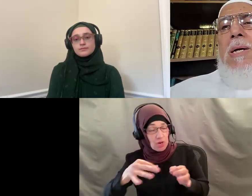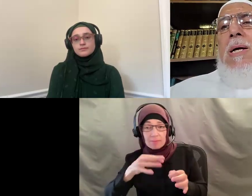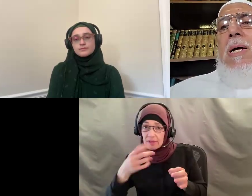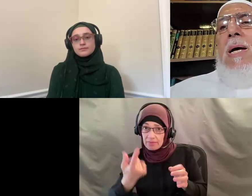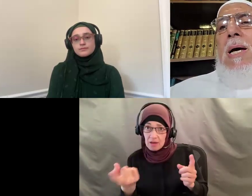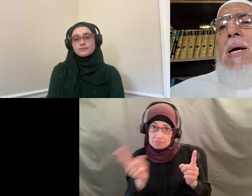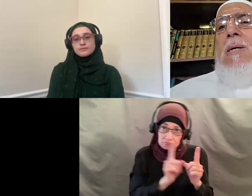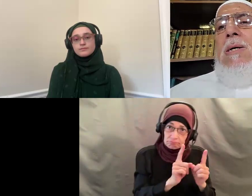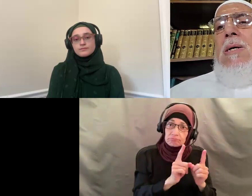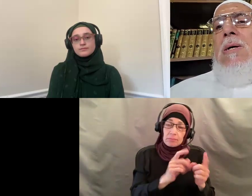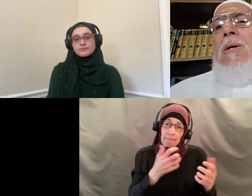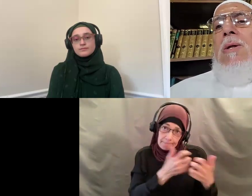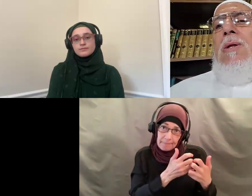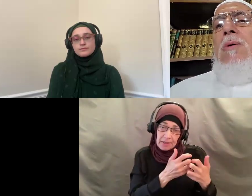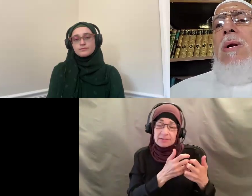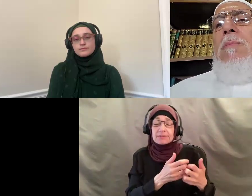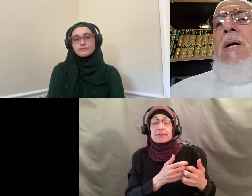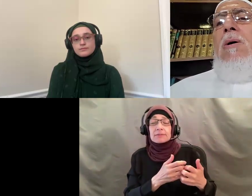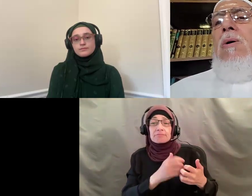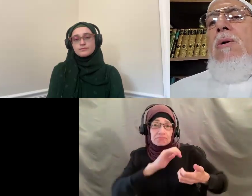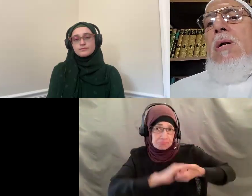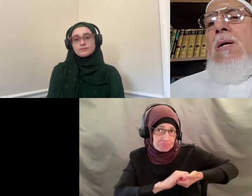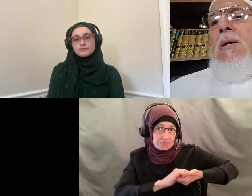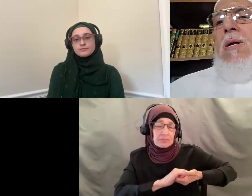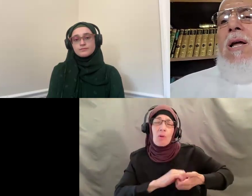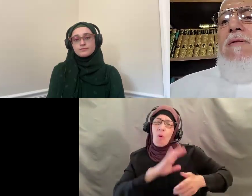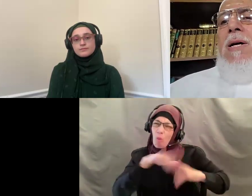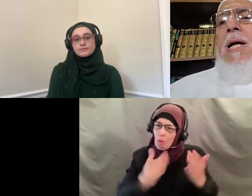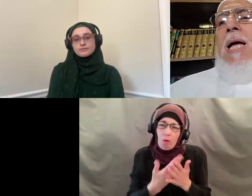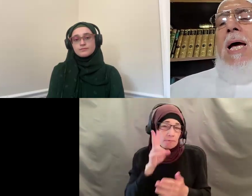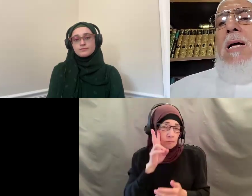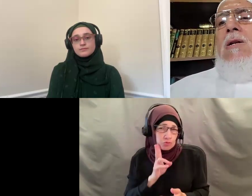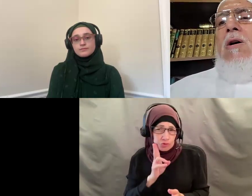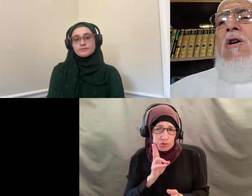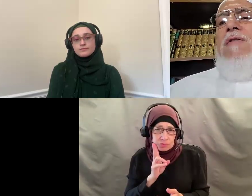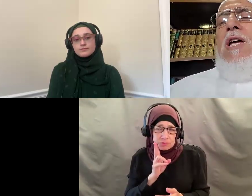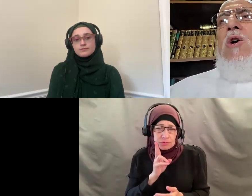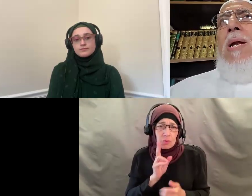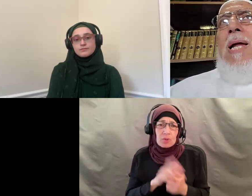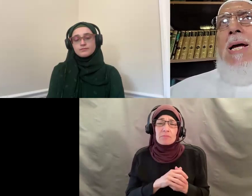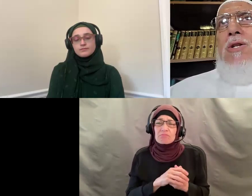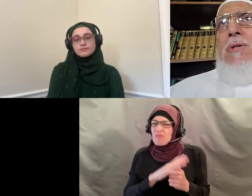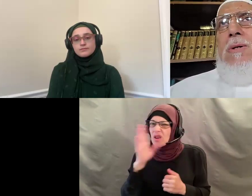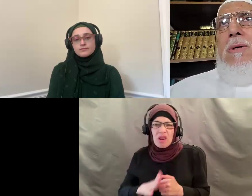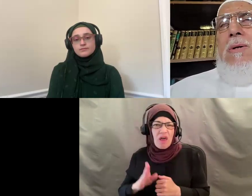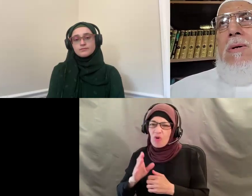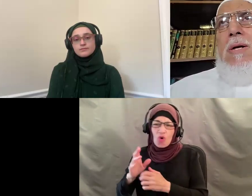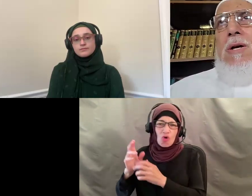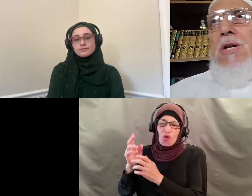okay? And they will be all loving and of equal